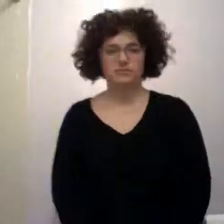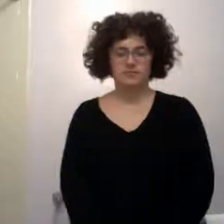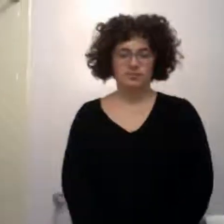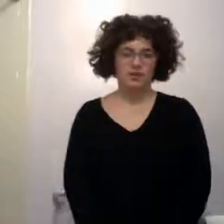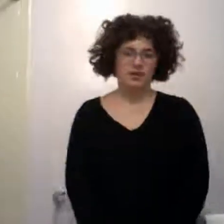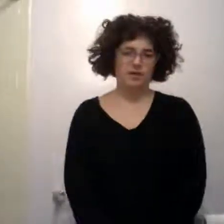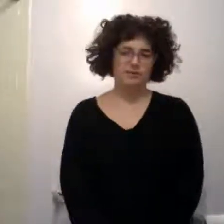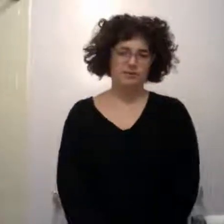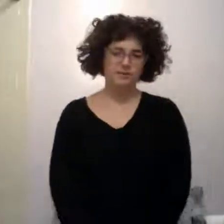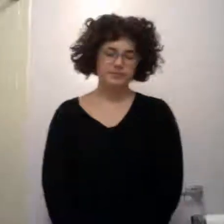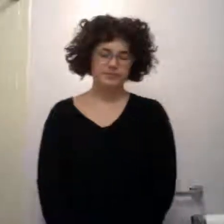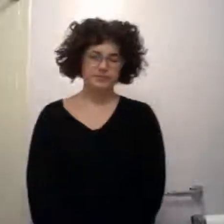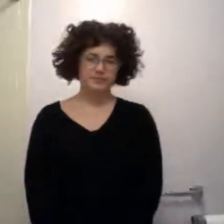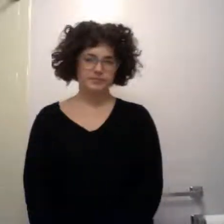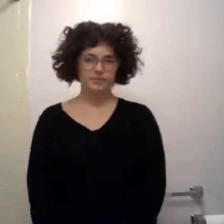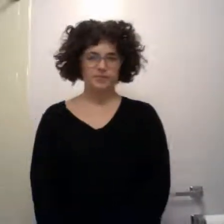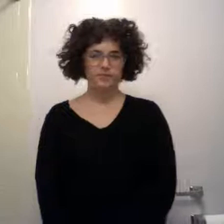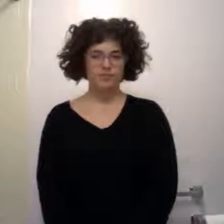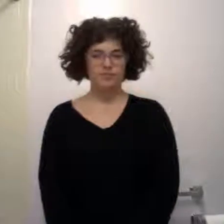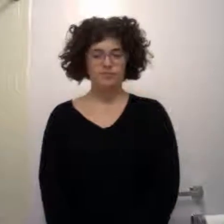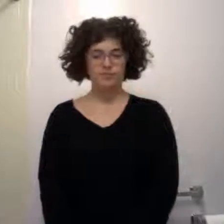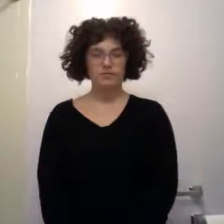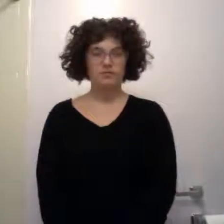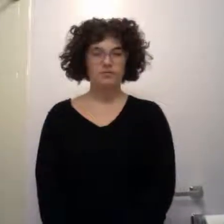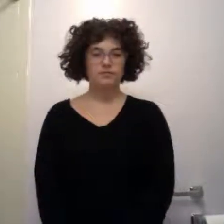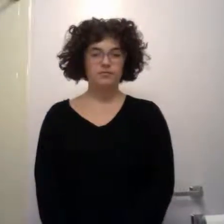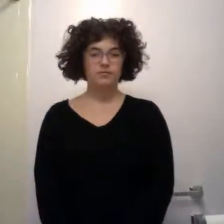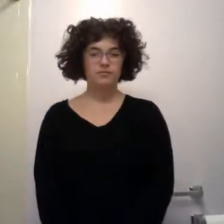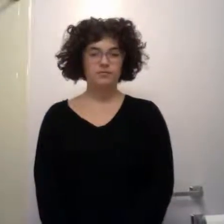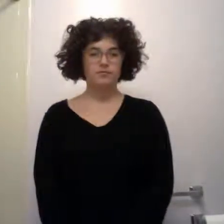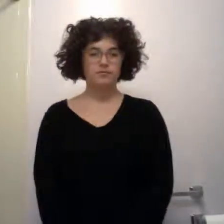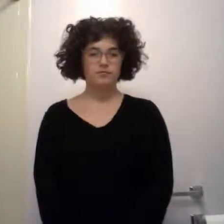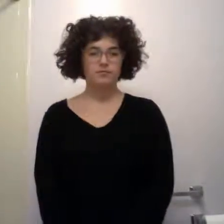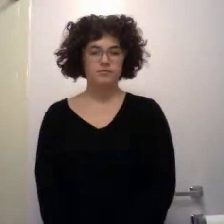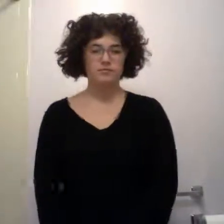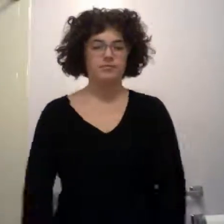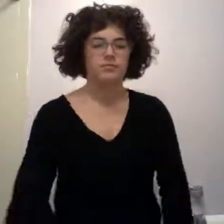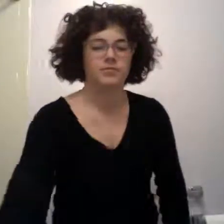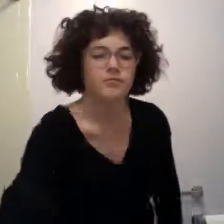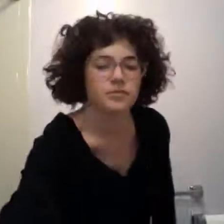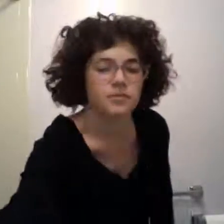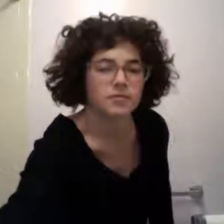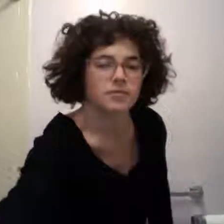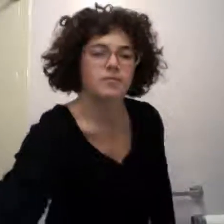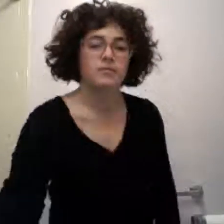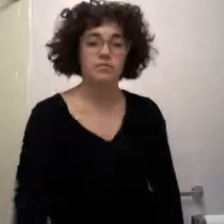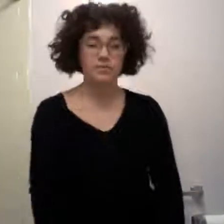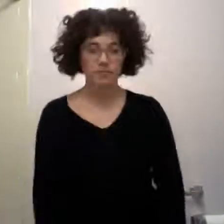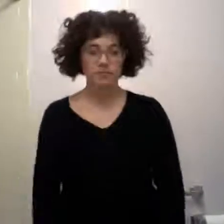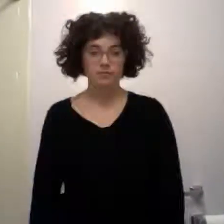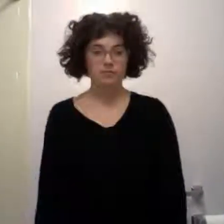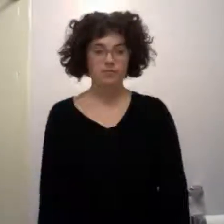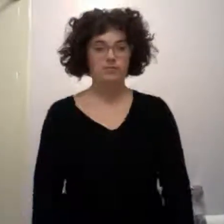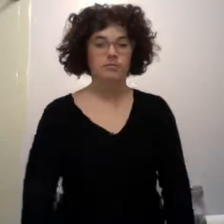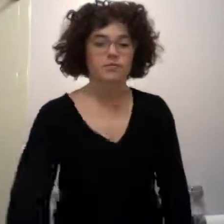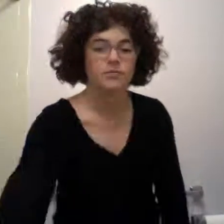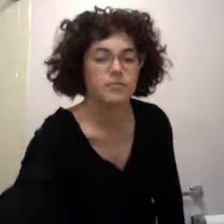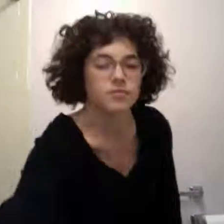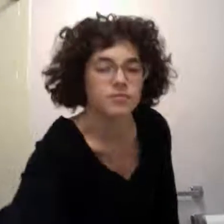Professor Brown. I'm going to share with you some very simple instructions for putting a zipper in a dress.